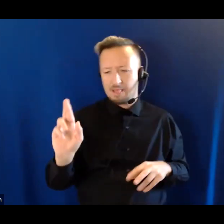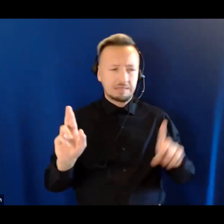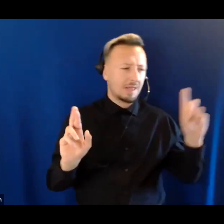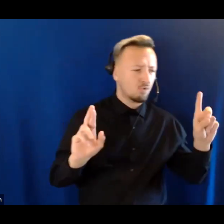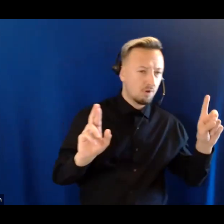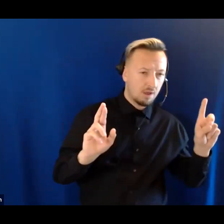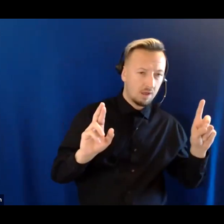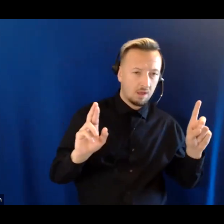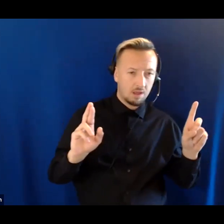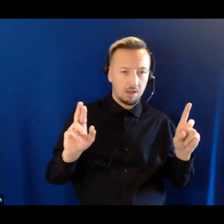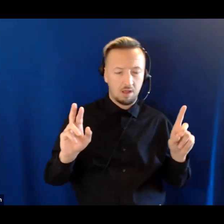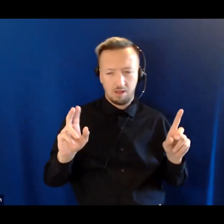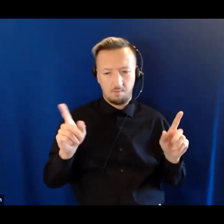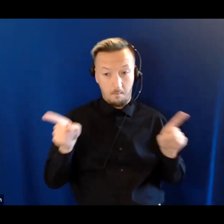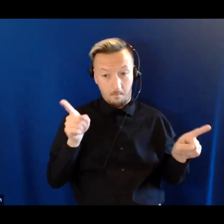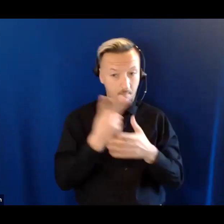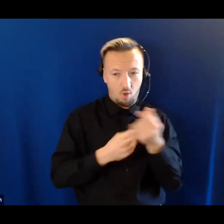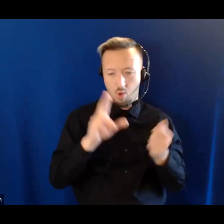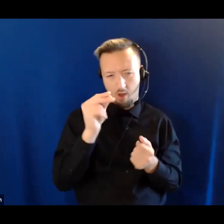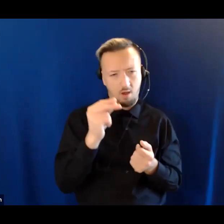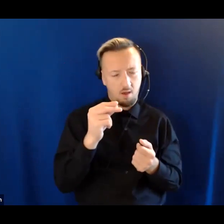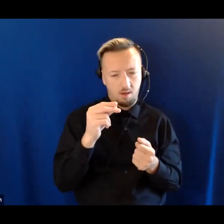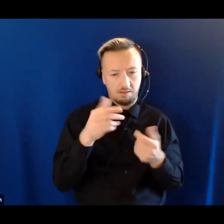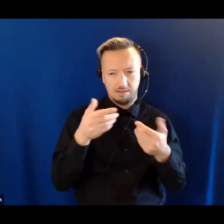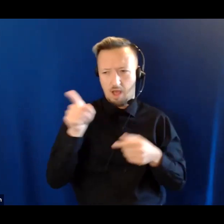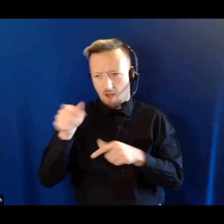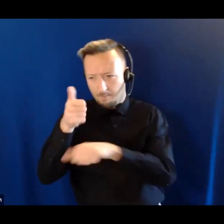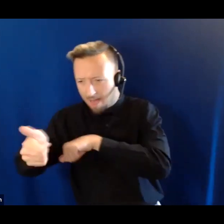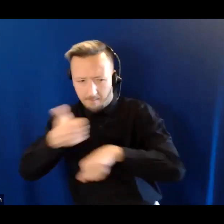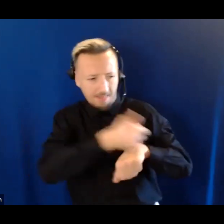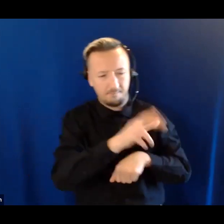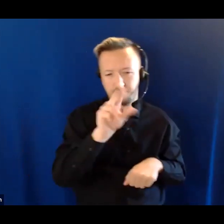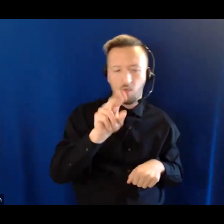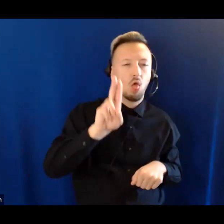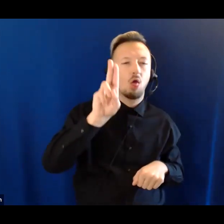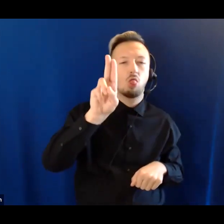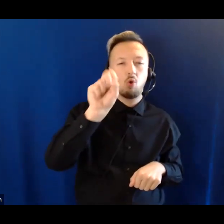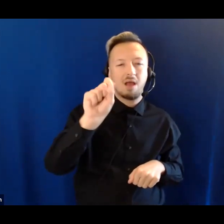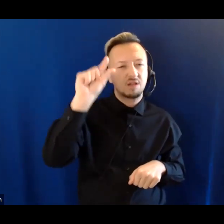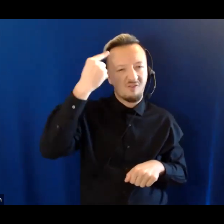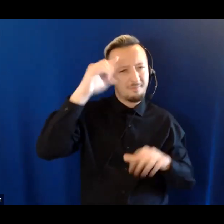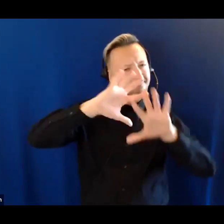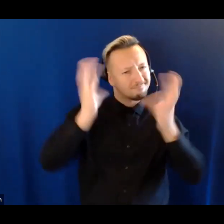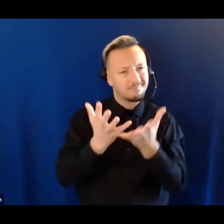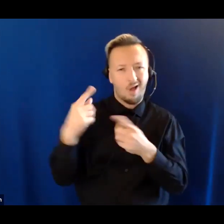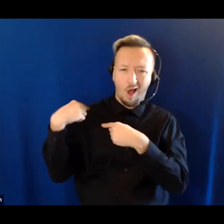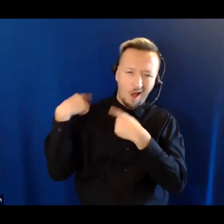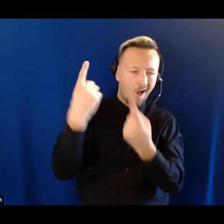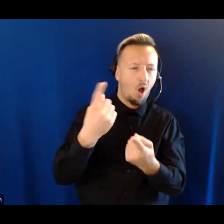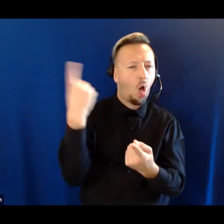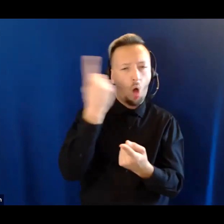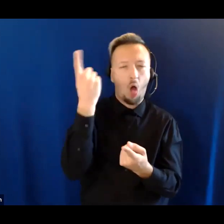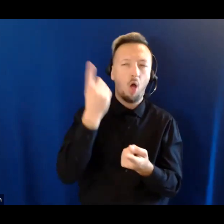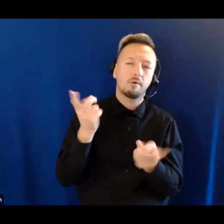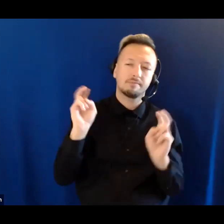this is a Democratic thing as well. The US government has always been okay with disappearing disabled people in all forms